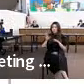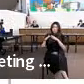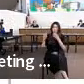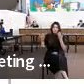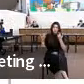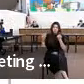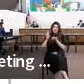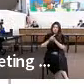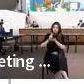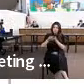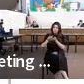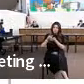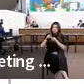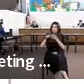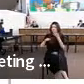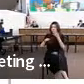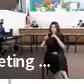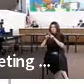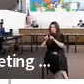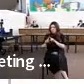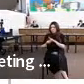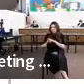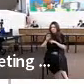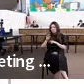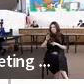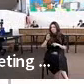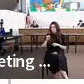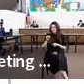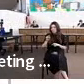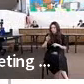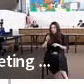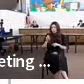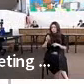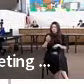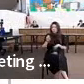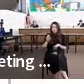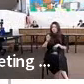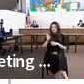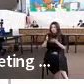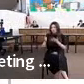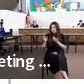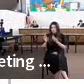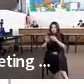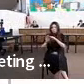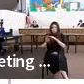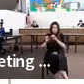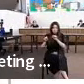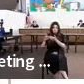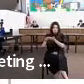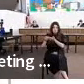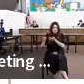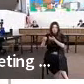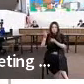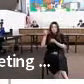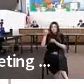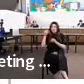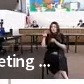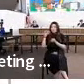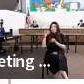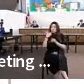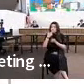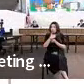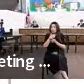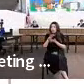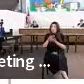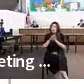items available for sale and purchase at all times the restaurant is open. This is not a restaurant that morphs into a bar at